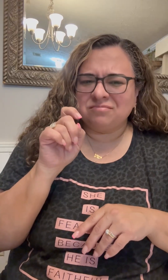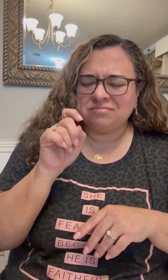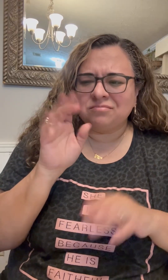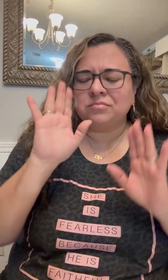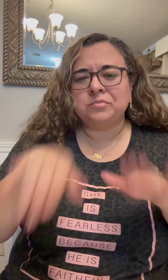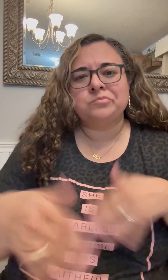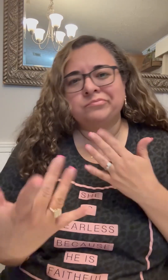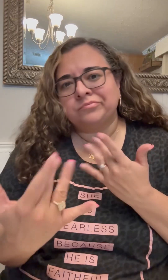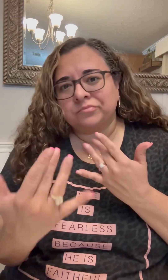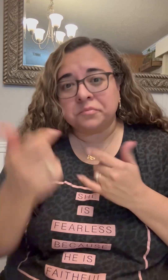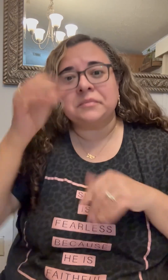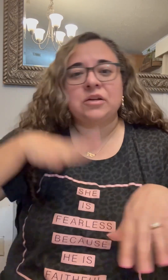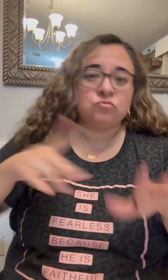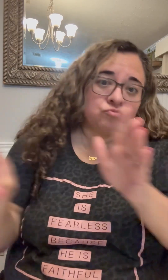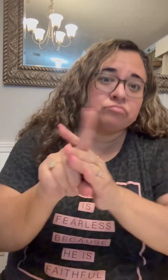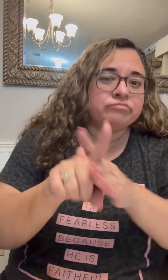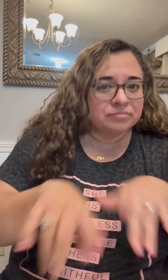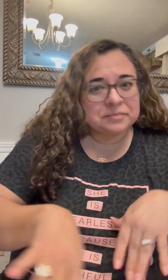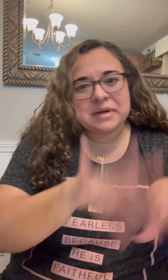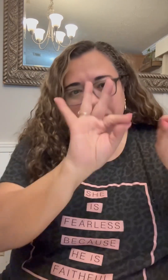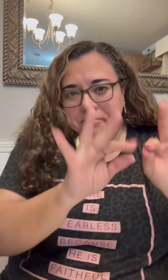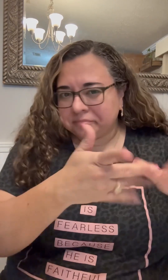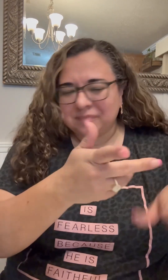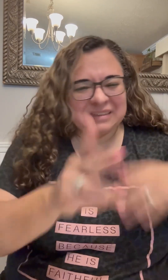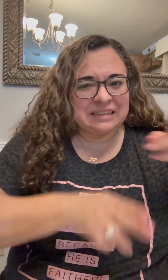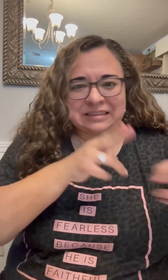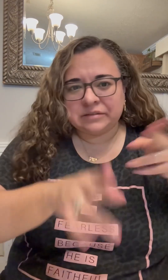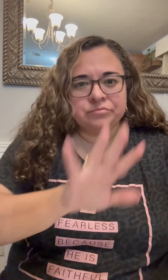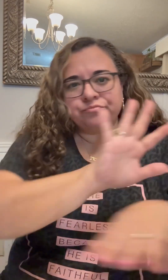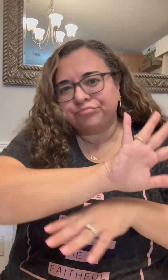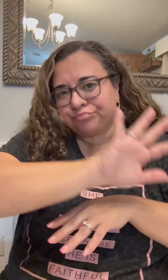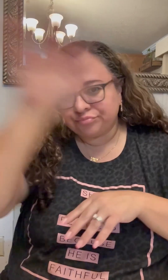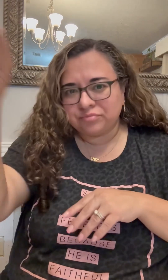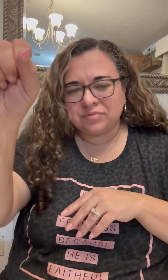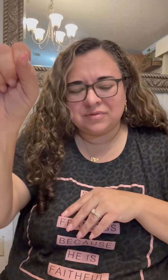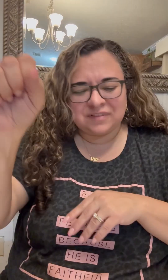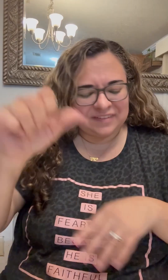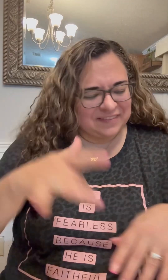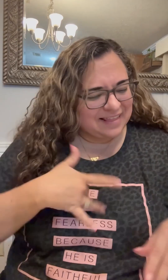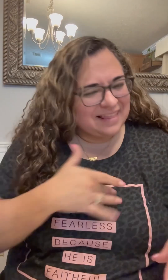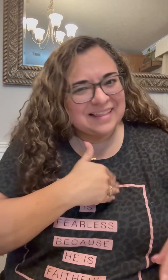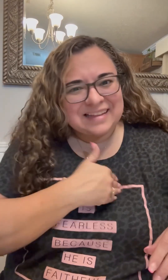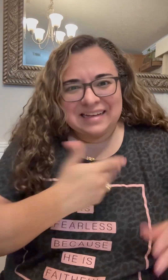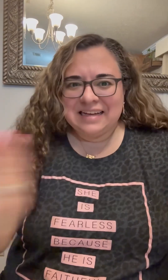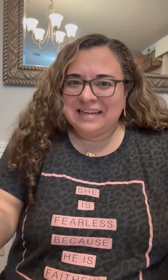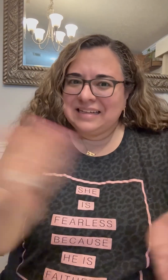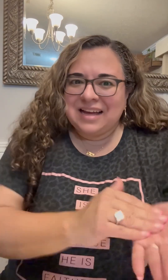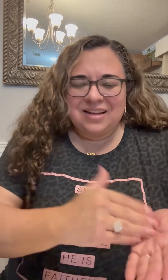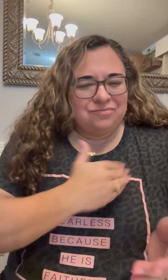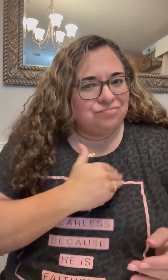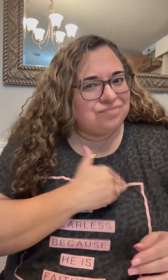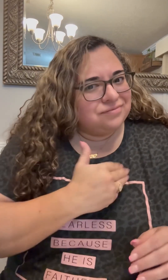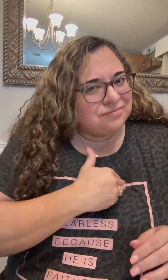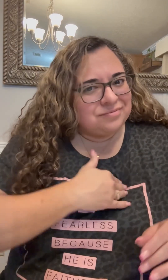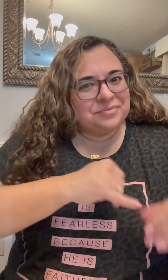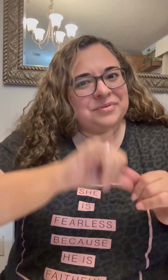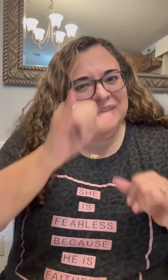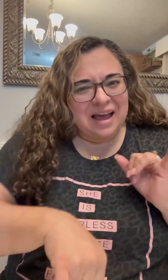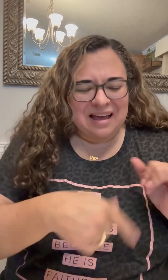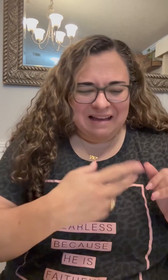he's a little puzzled. But anyway, the driver ended up showing up. They took off, went to the church. And on the way to the church,